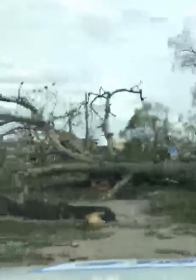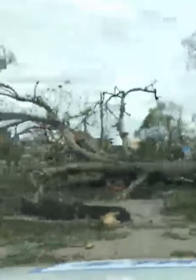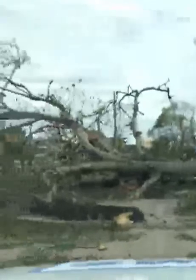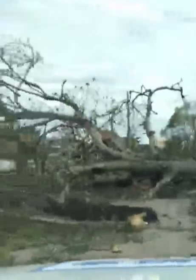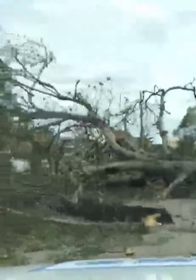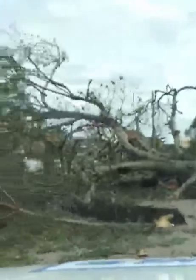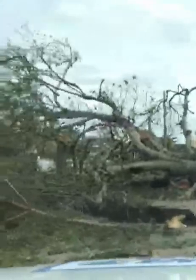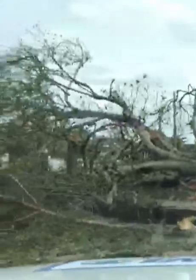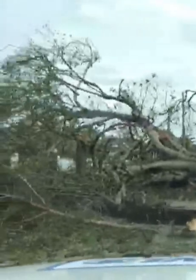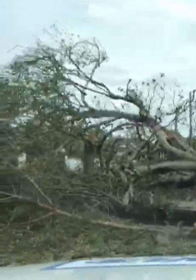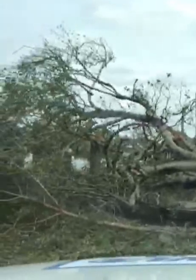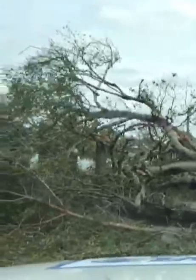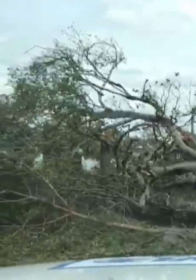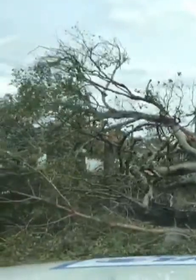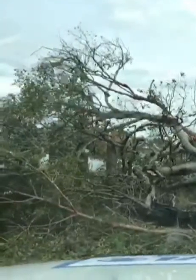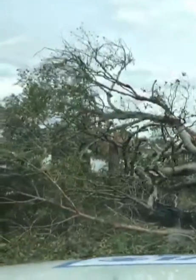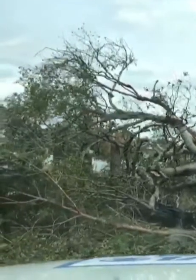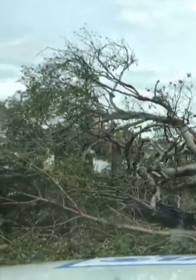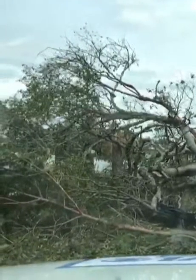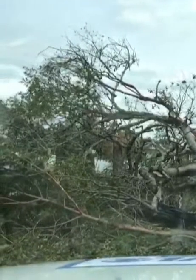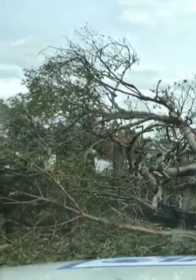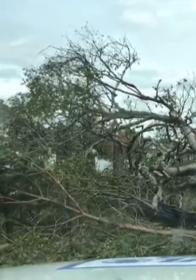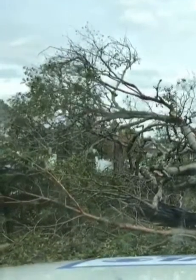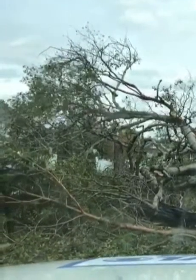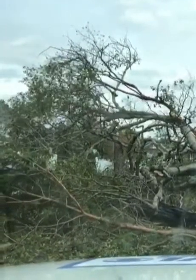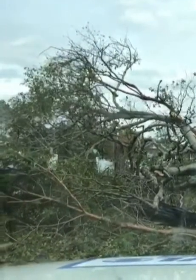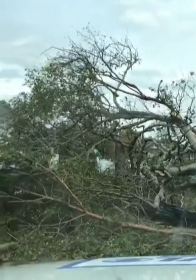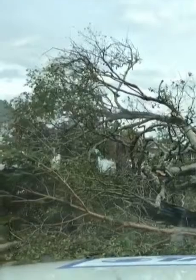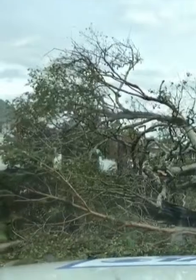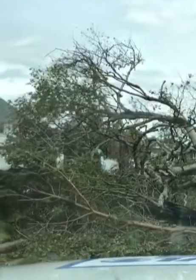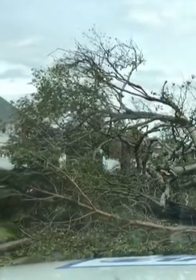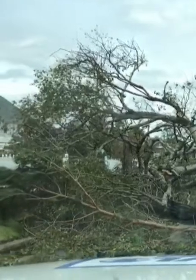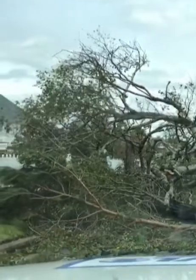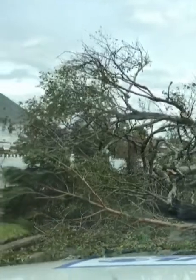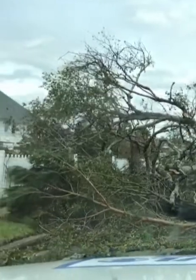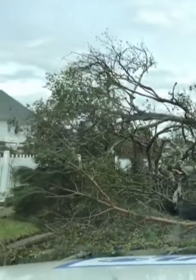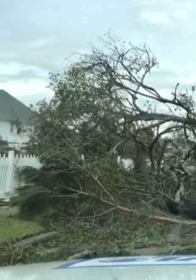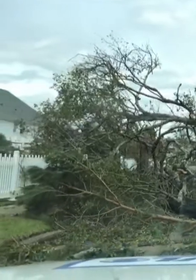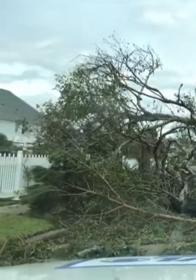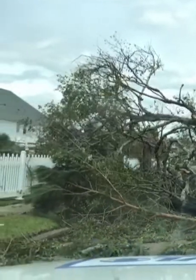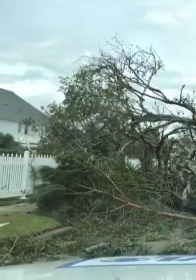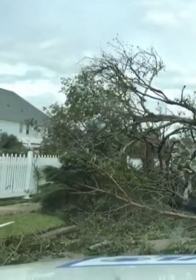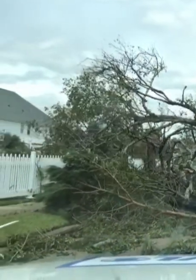This is what ends up happening is you come down here and you can't really go anywhere.